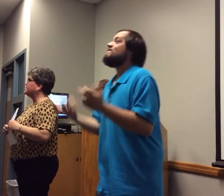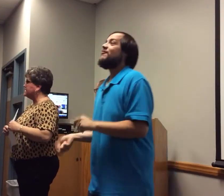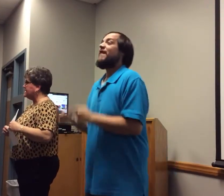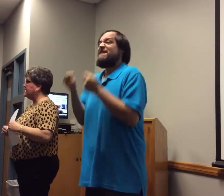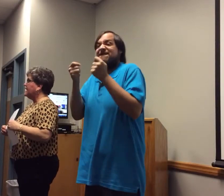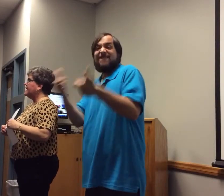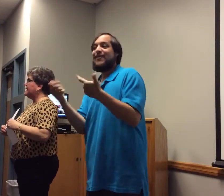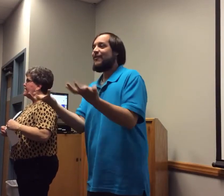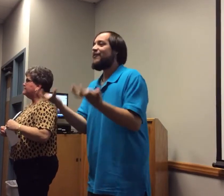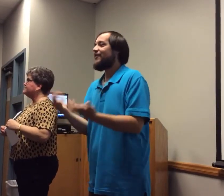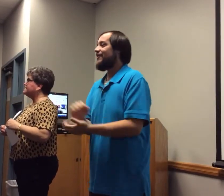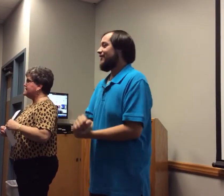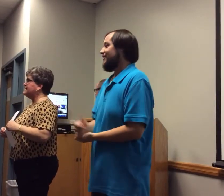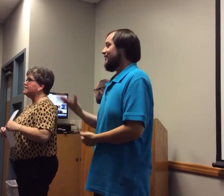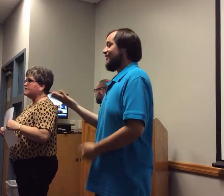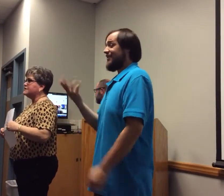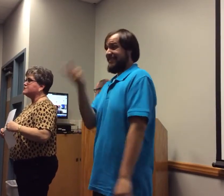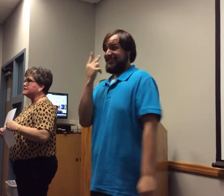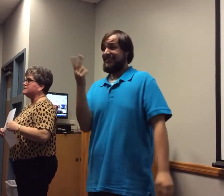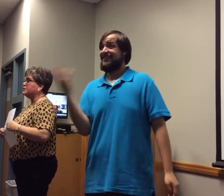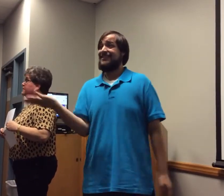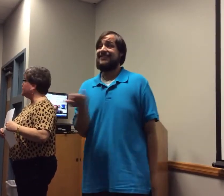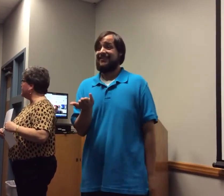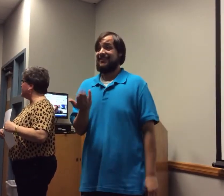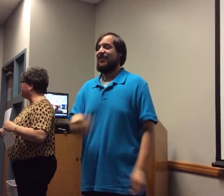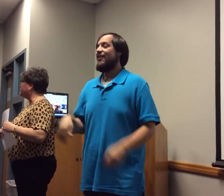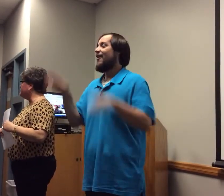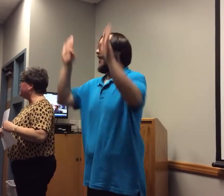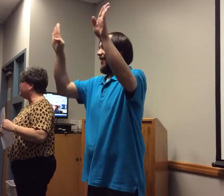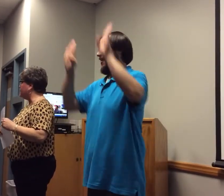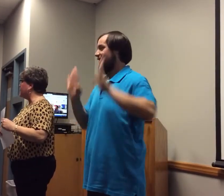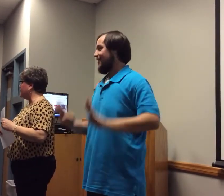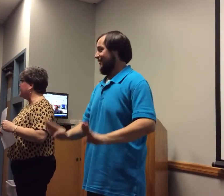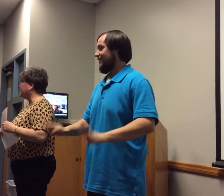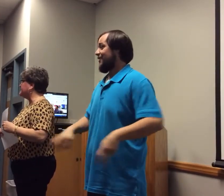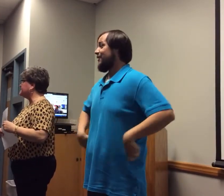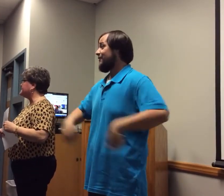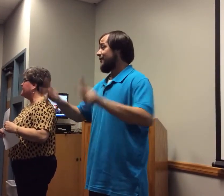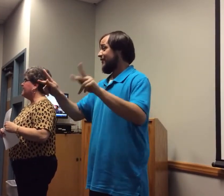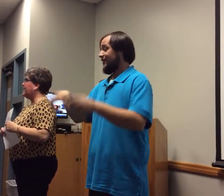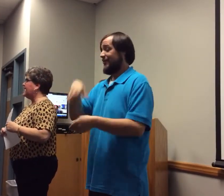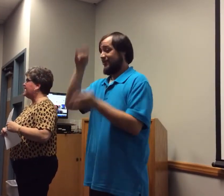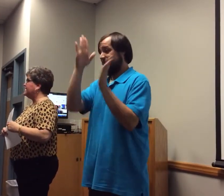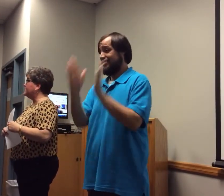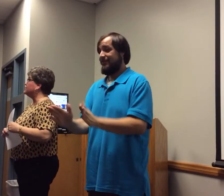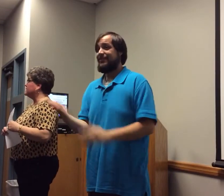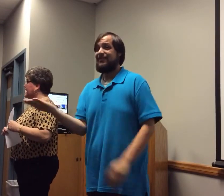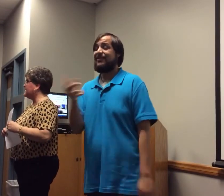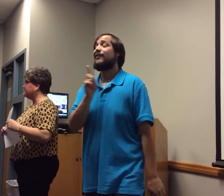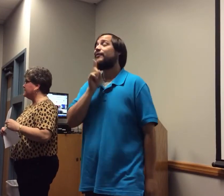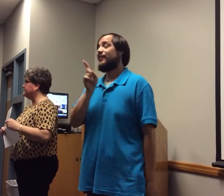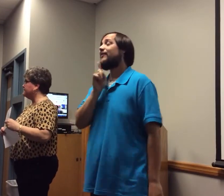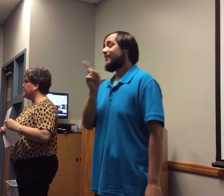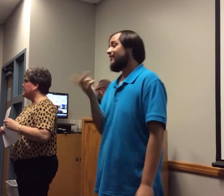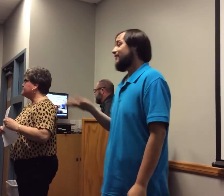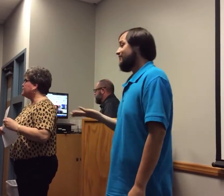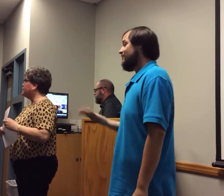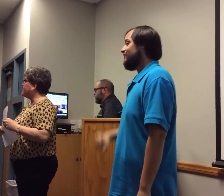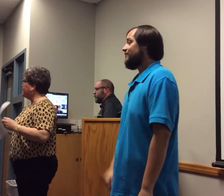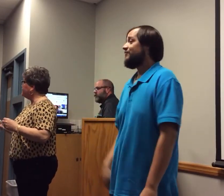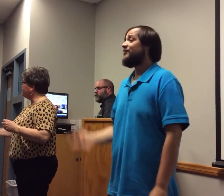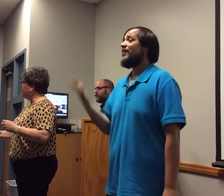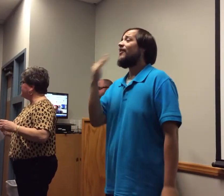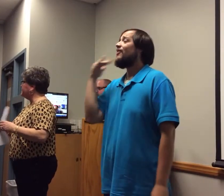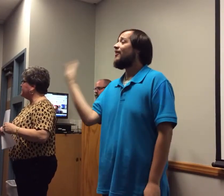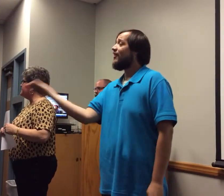so quickly, seeing that this would be a great opportunity for our kids, and it really has been.